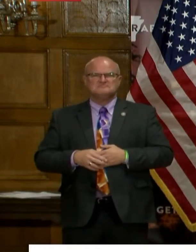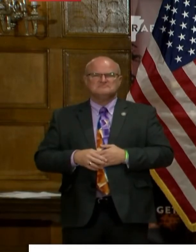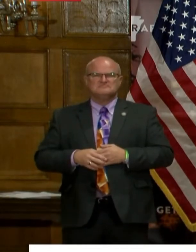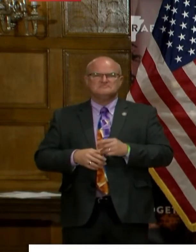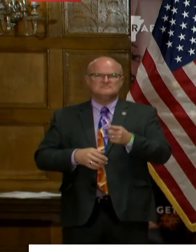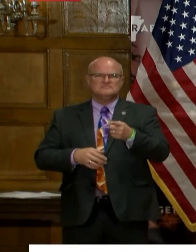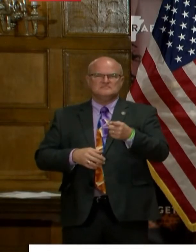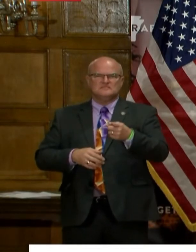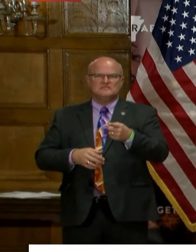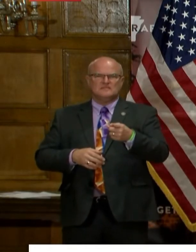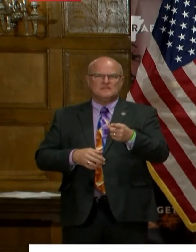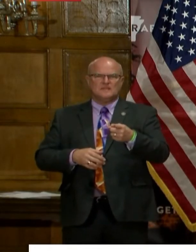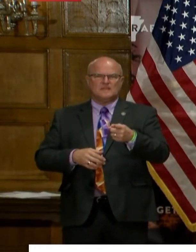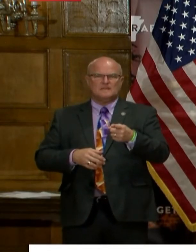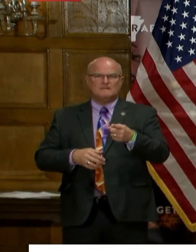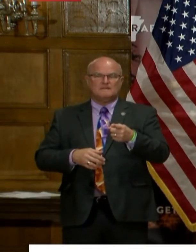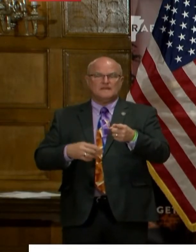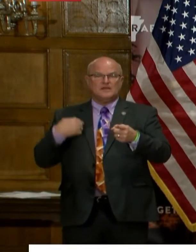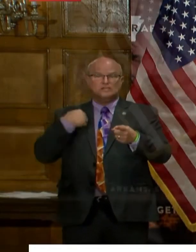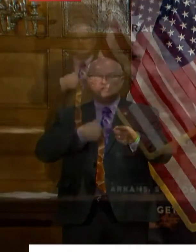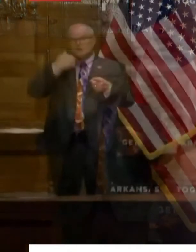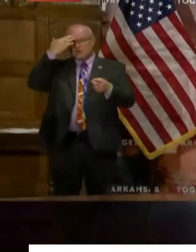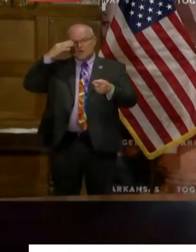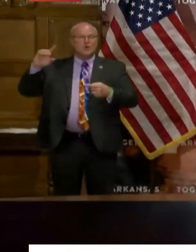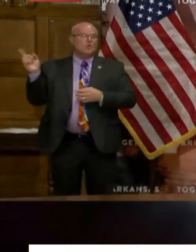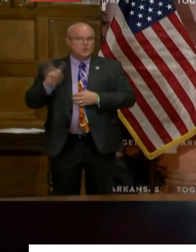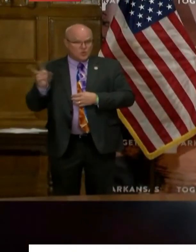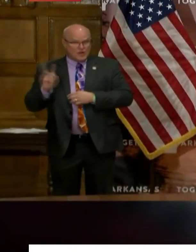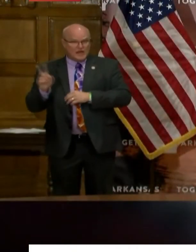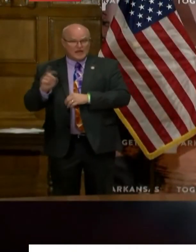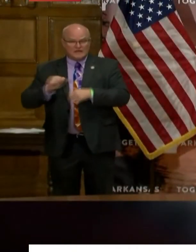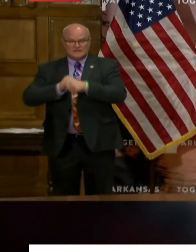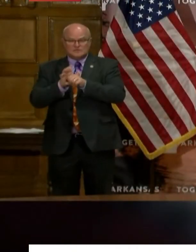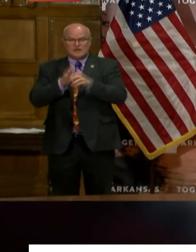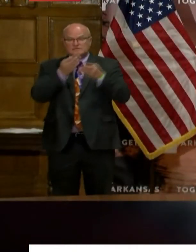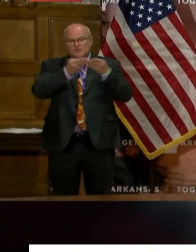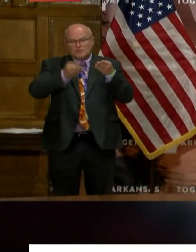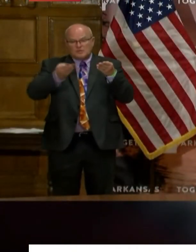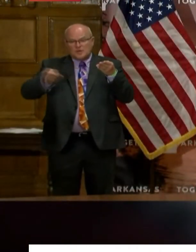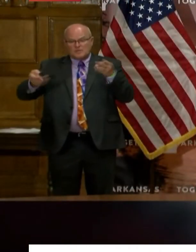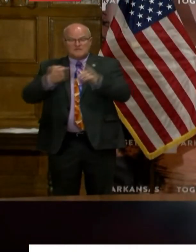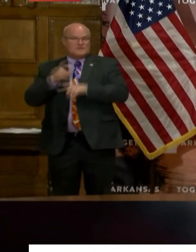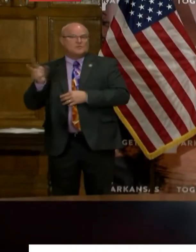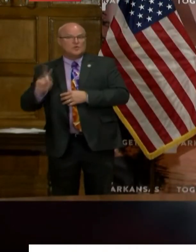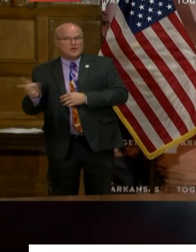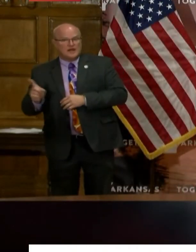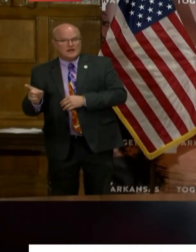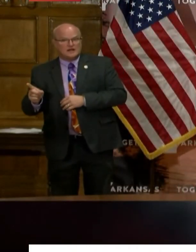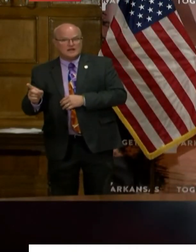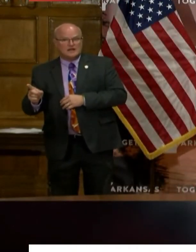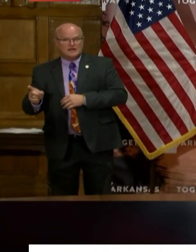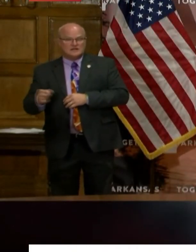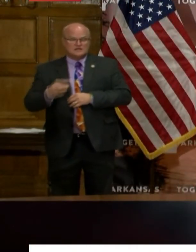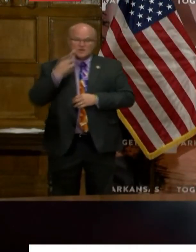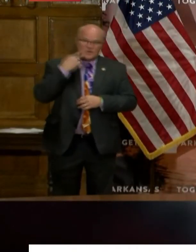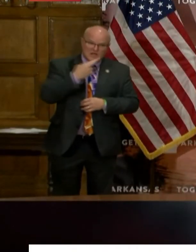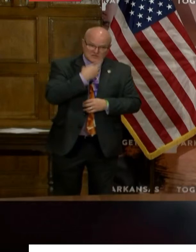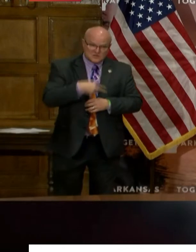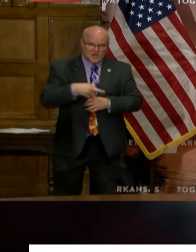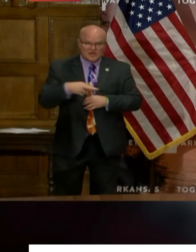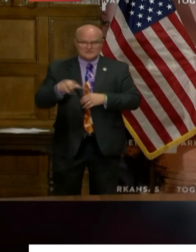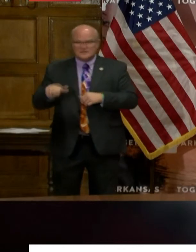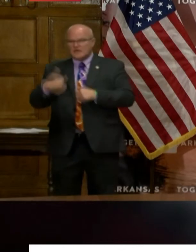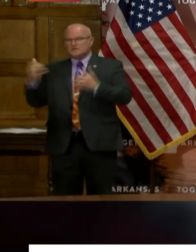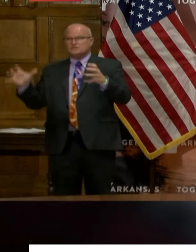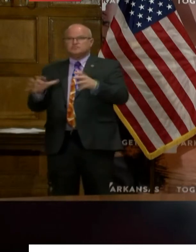So I guess in response to that, do we know whereabouts all the spread is coming from? Is it restaurants? Is it, any other